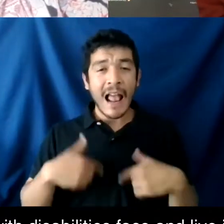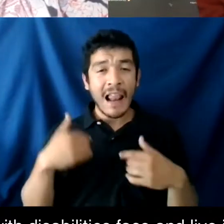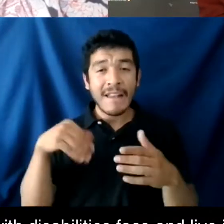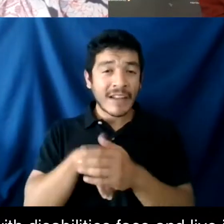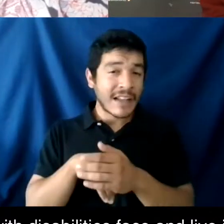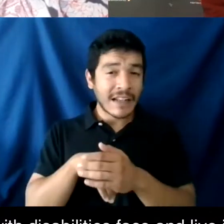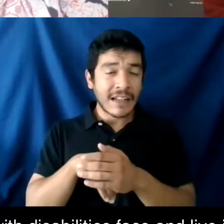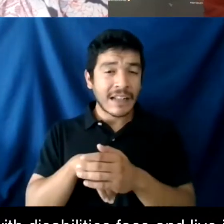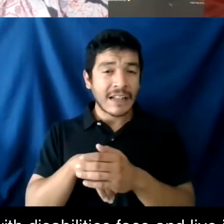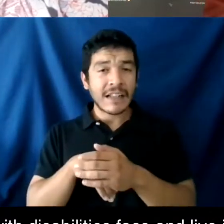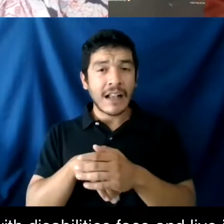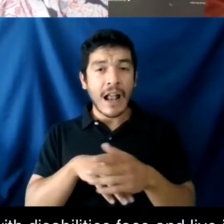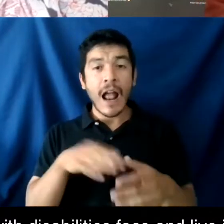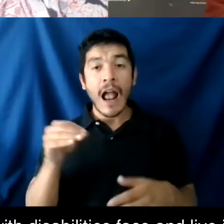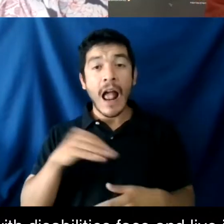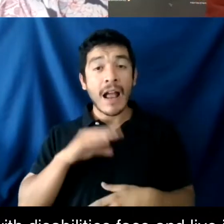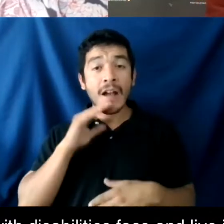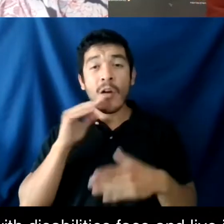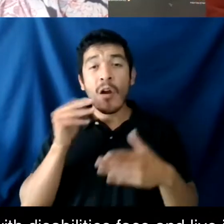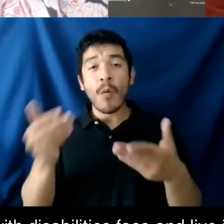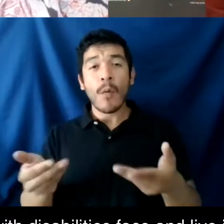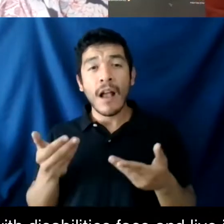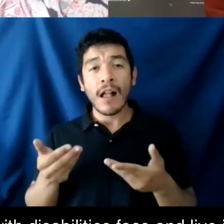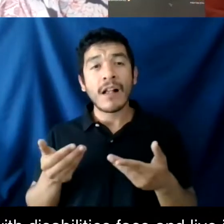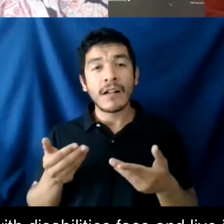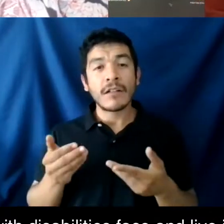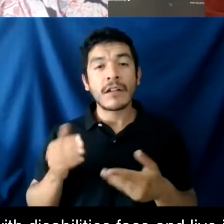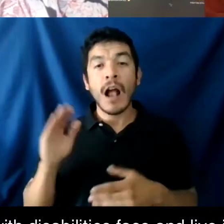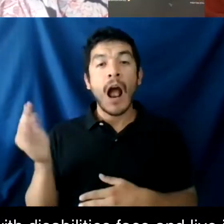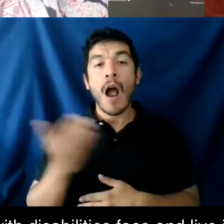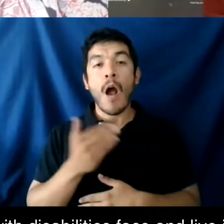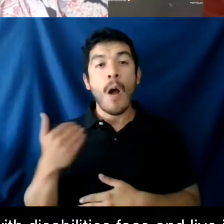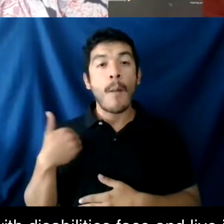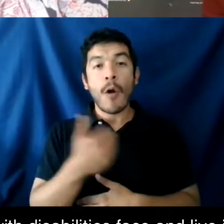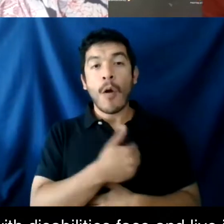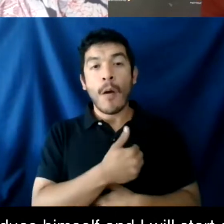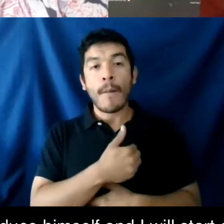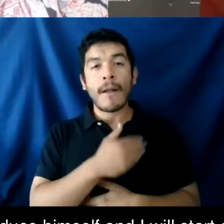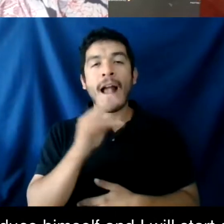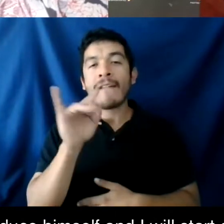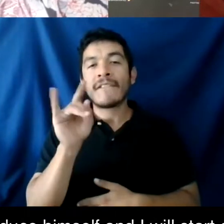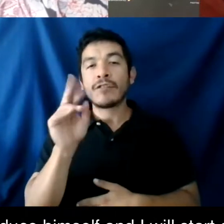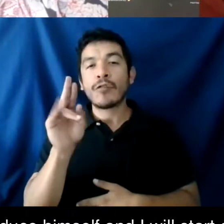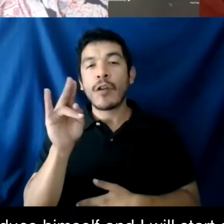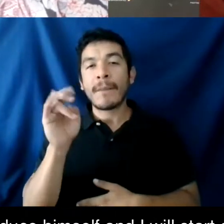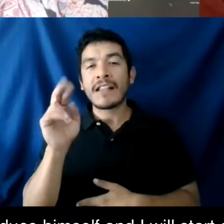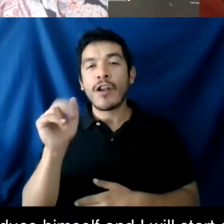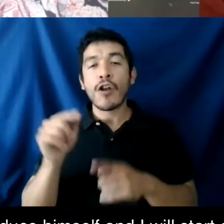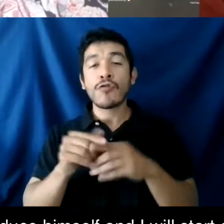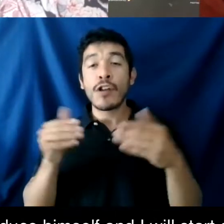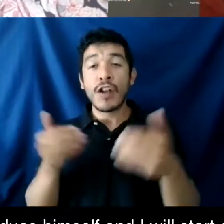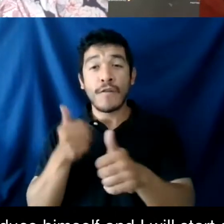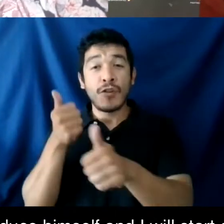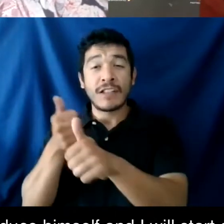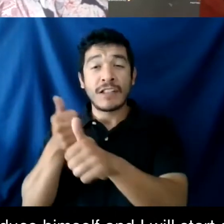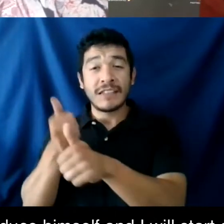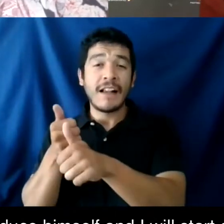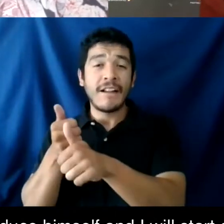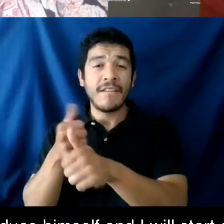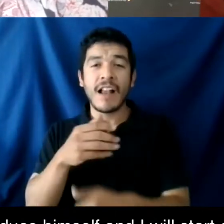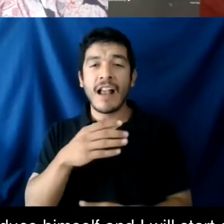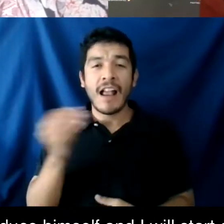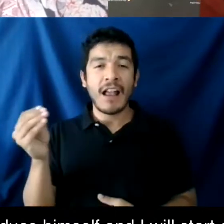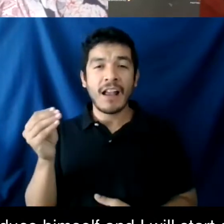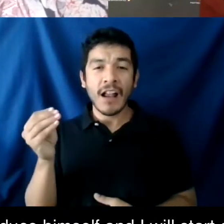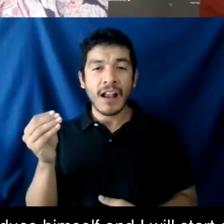And I would welcome uh, our board member, Victor Pineda, to introduce himself. And